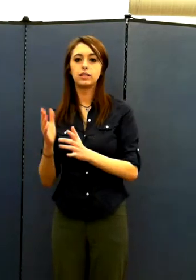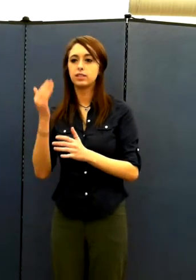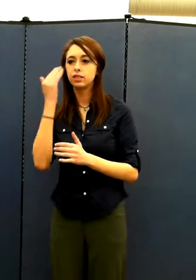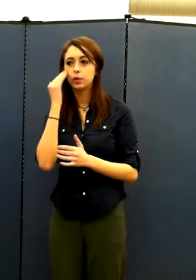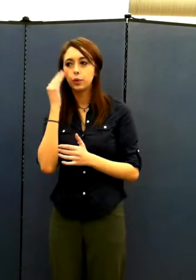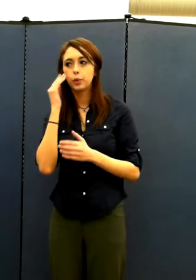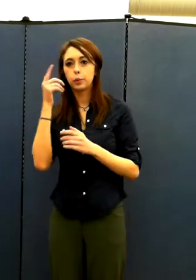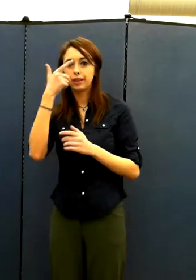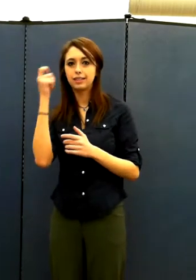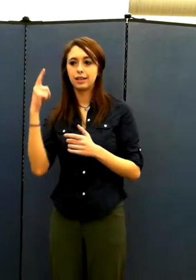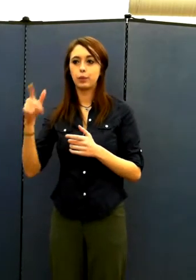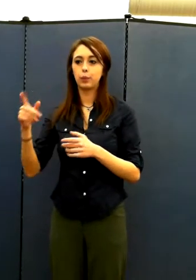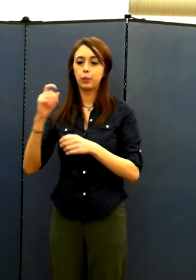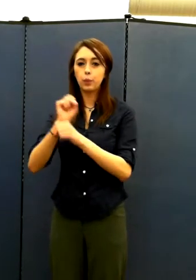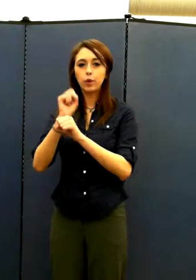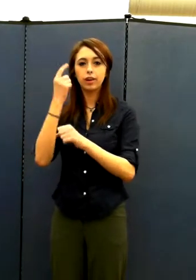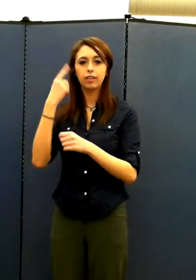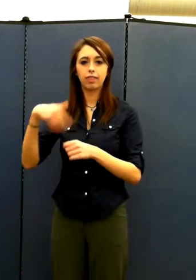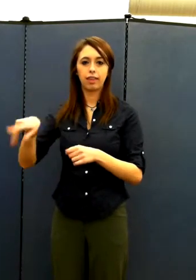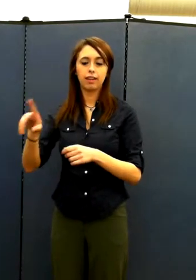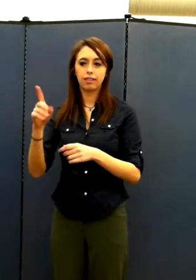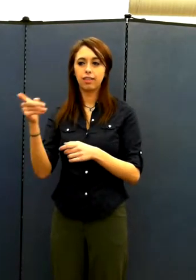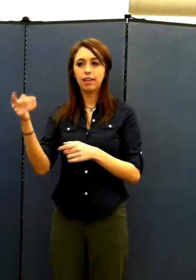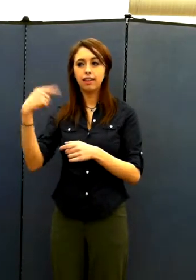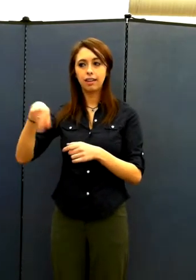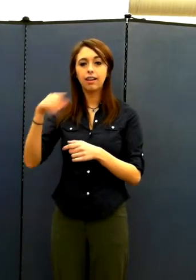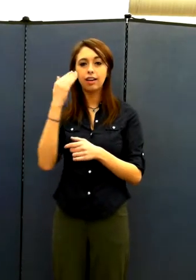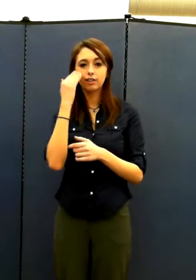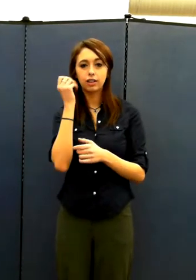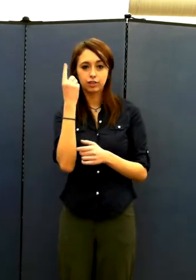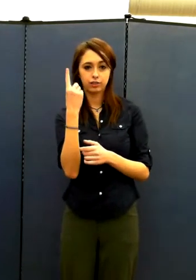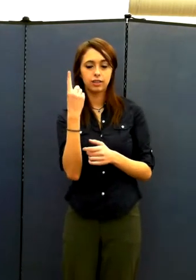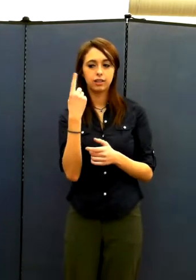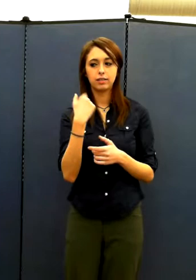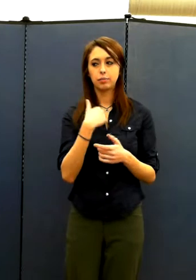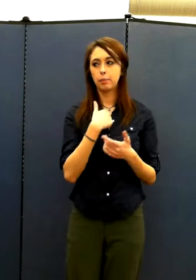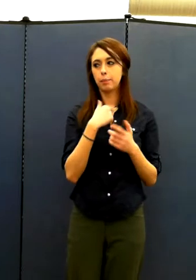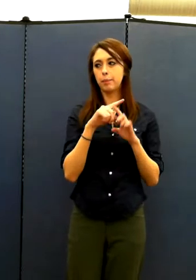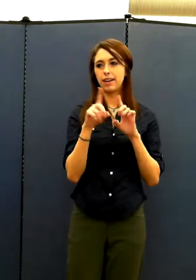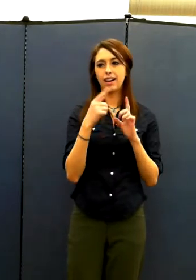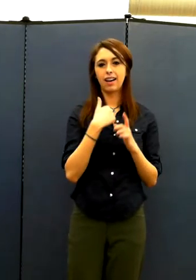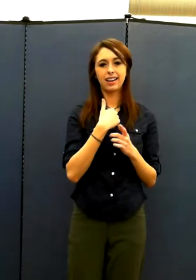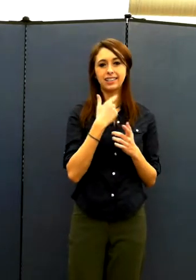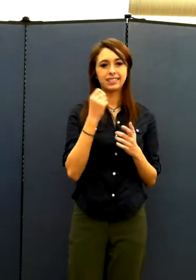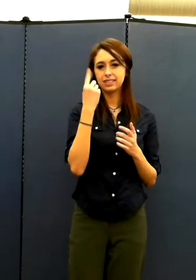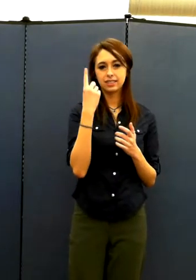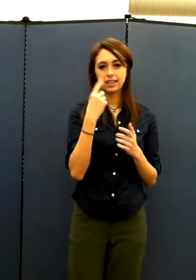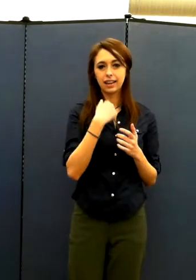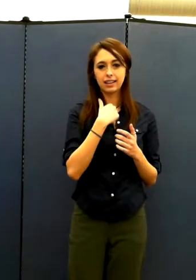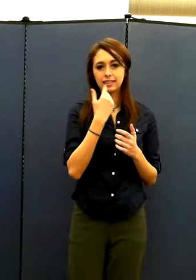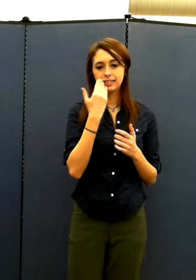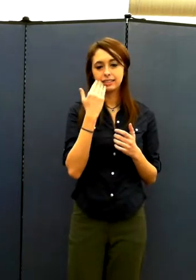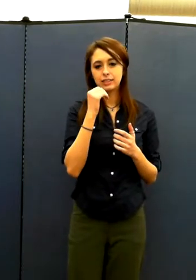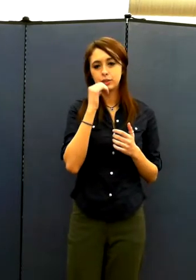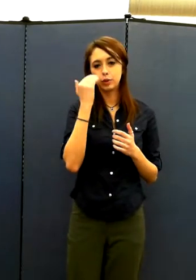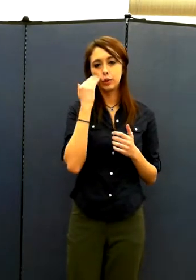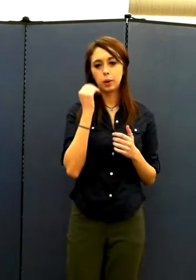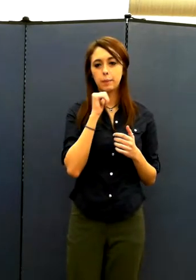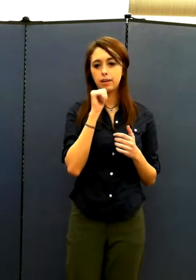trying as hard as I can, but I knew in the back of my head that I was not providing an effective interpretation. So then at the end, I personally,